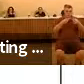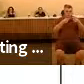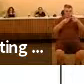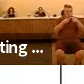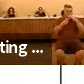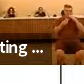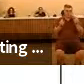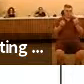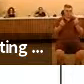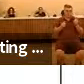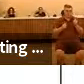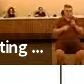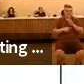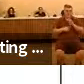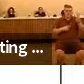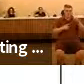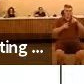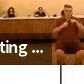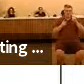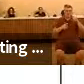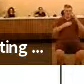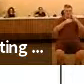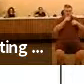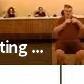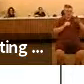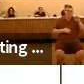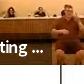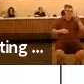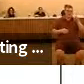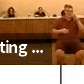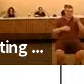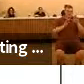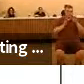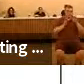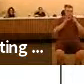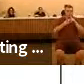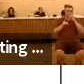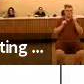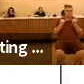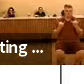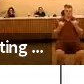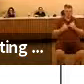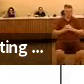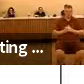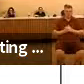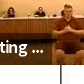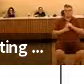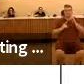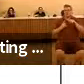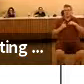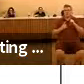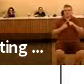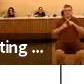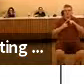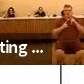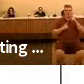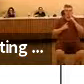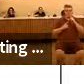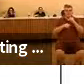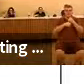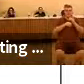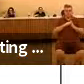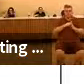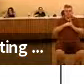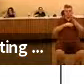of property west from the end of Nevins Road as it is today. Then it is conveyed across